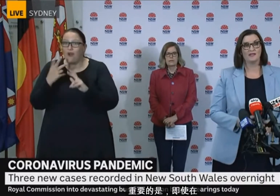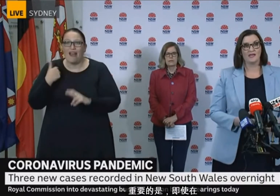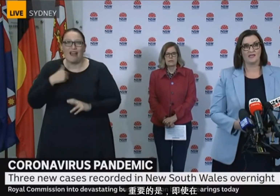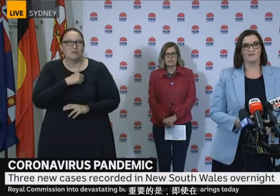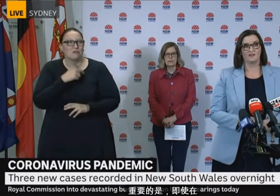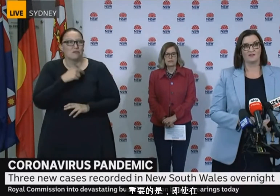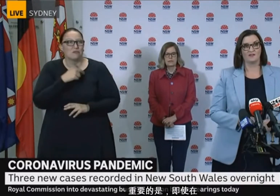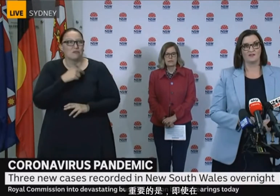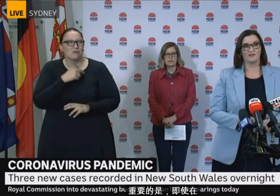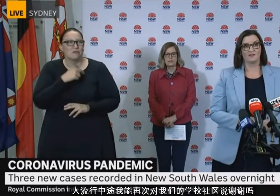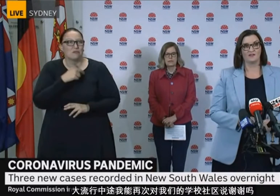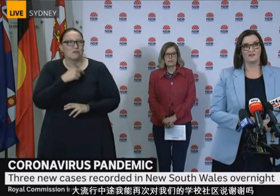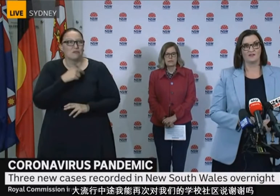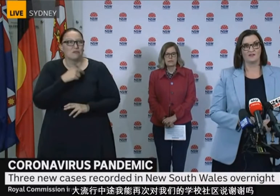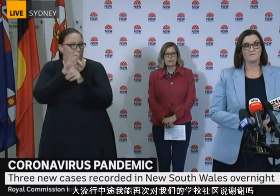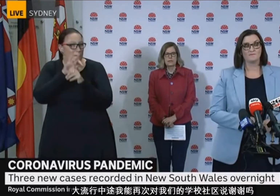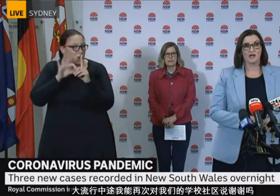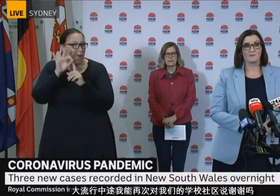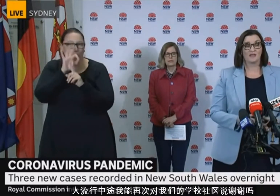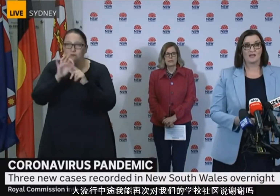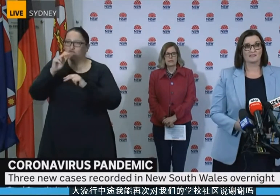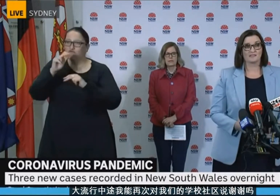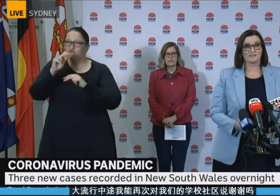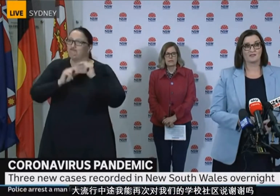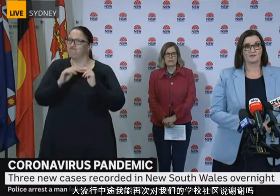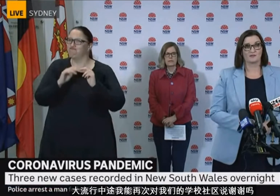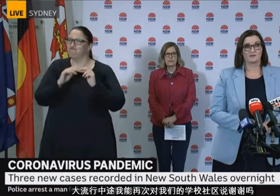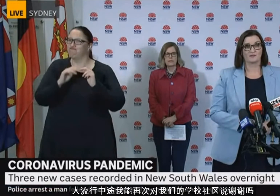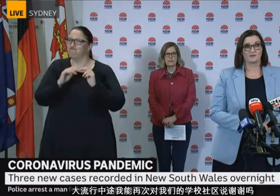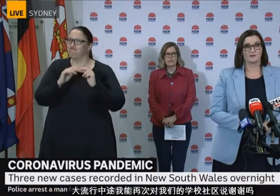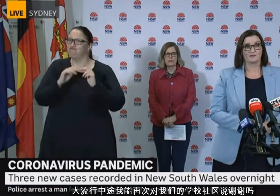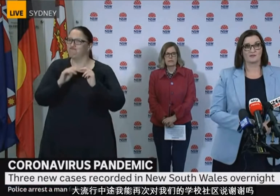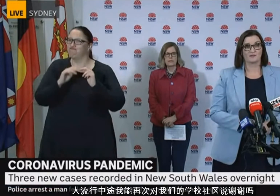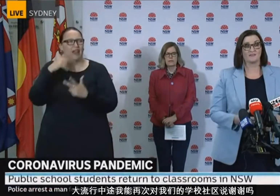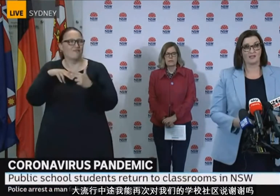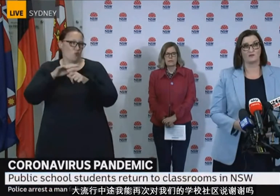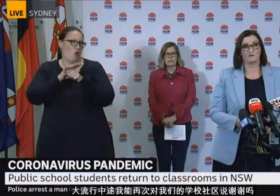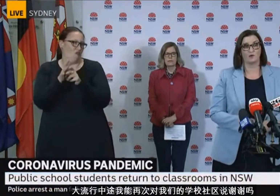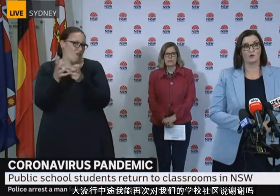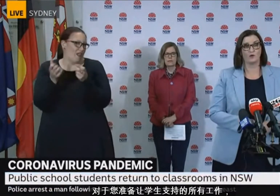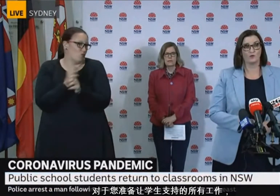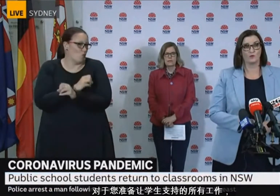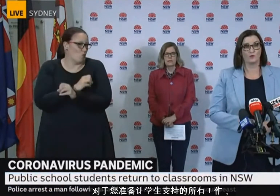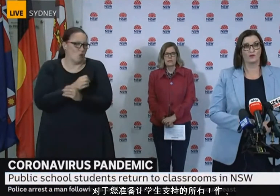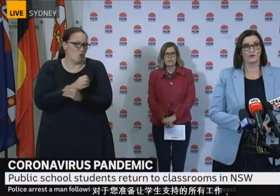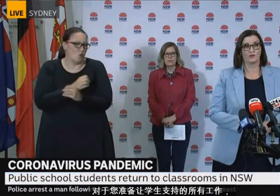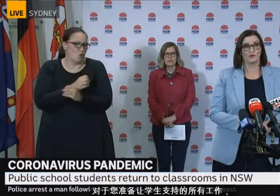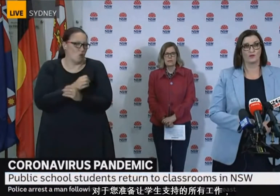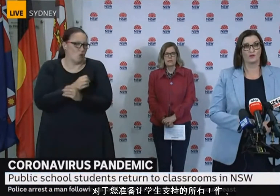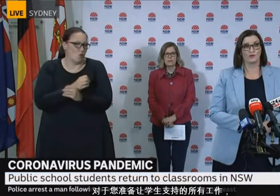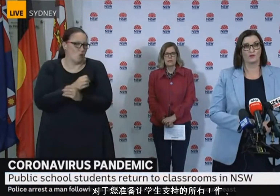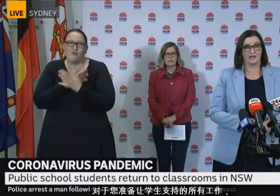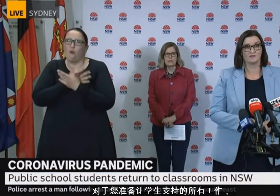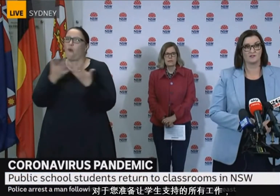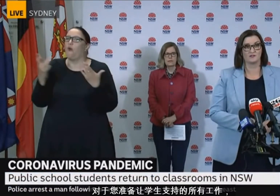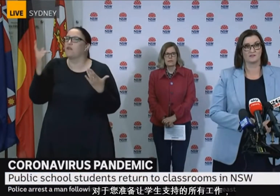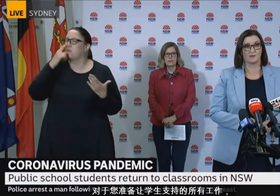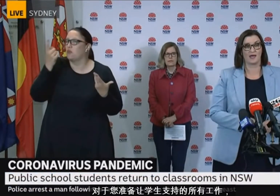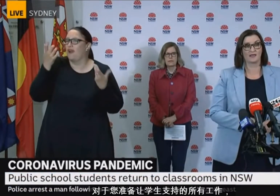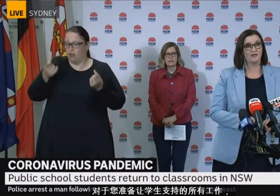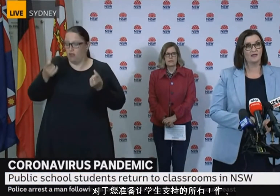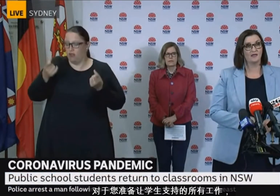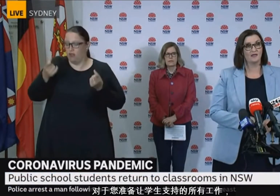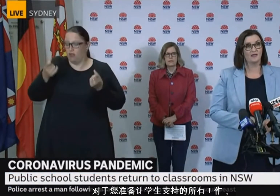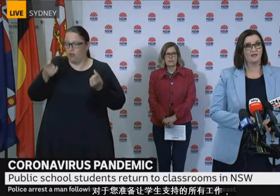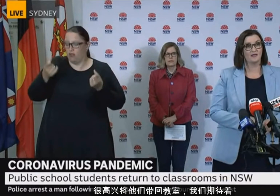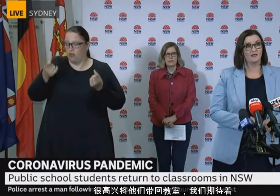that infrastructure work happening even in the middle of a pandemic. Can I say to our school communities again, thank you for all the work that you've done to